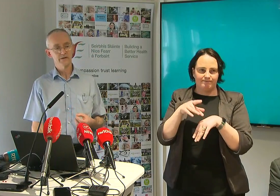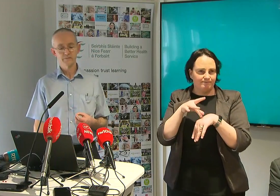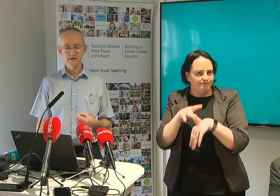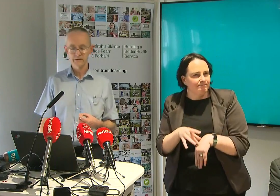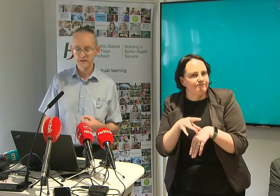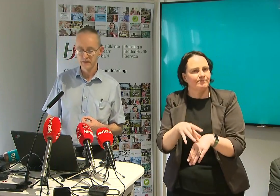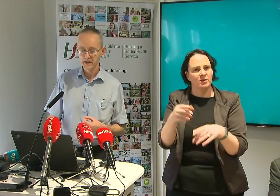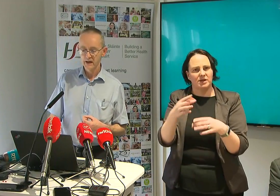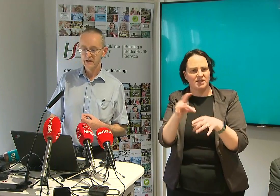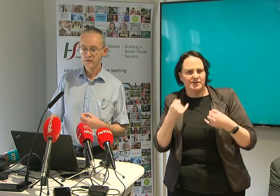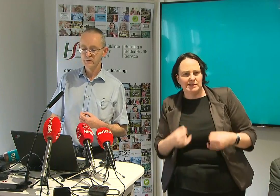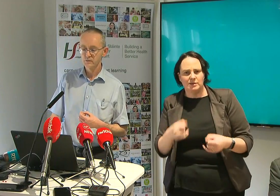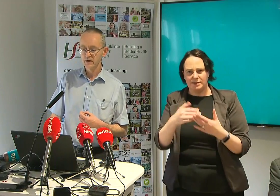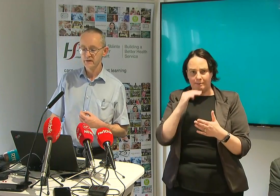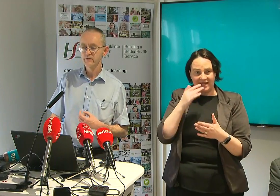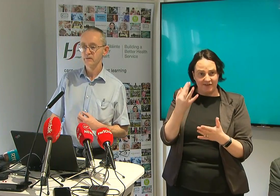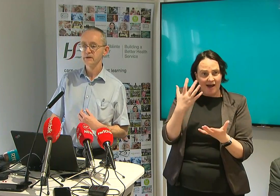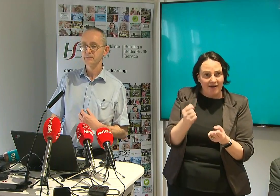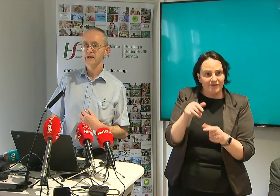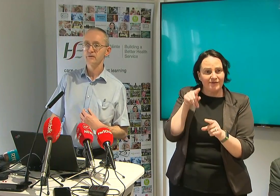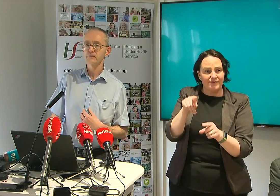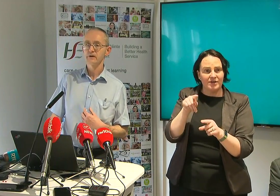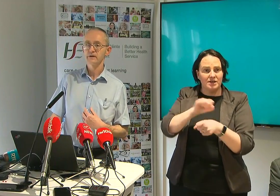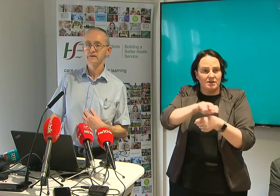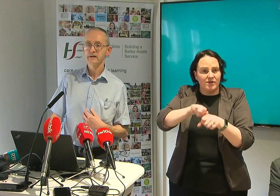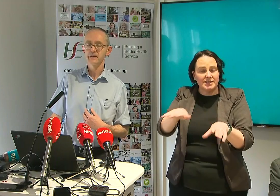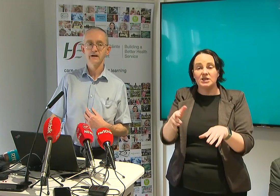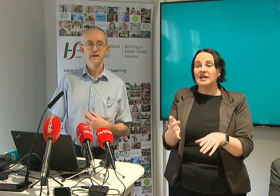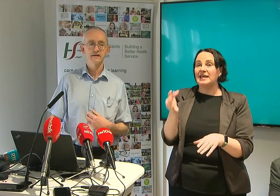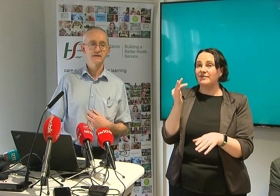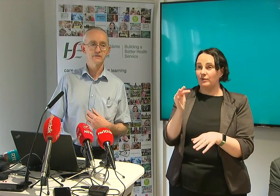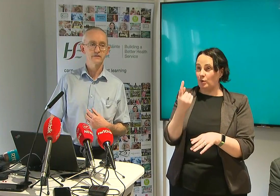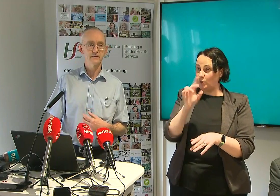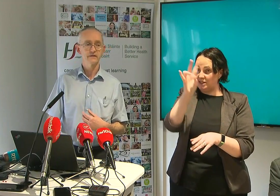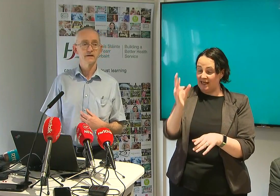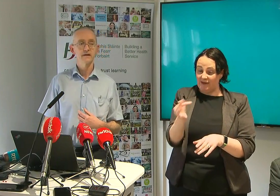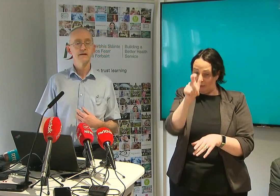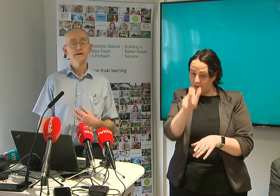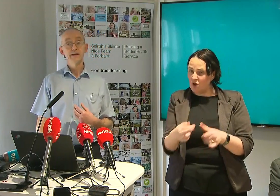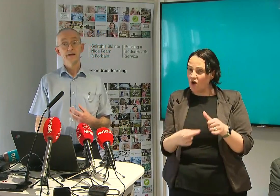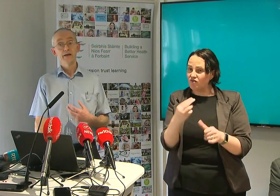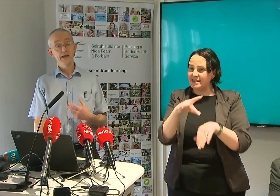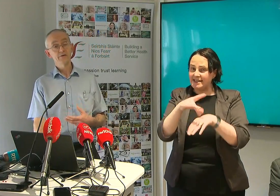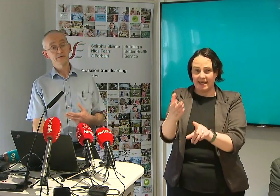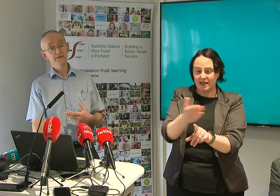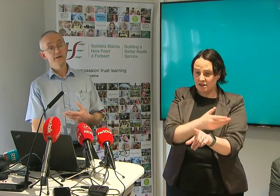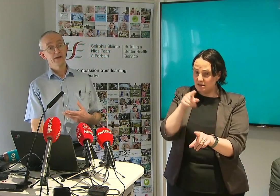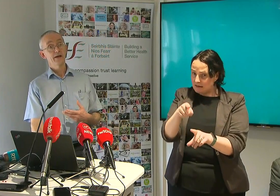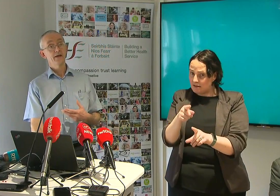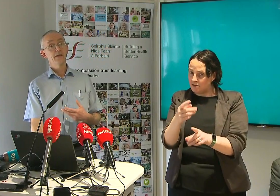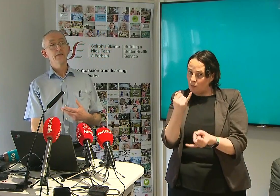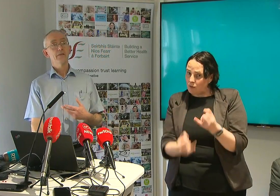what does this mean for them? And the question was, if somebody in my house is already sick, are they at increased risk? And the answer